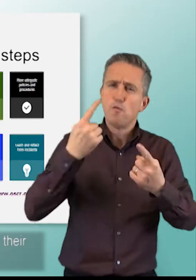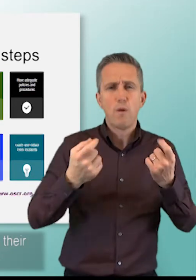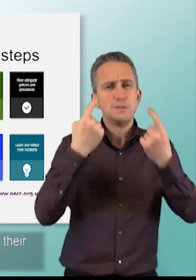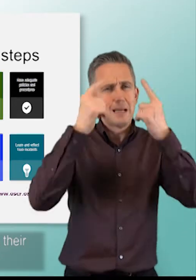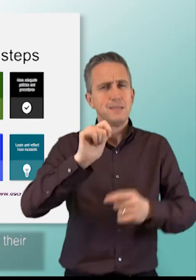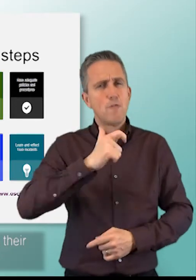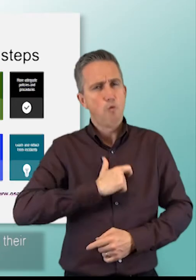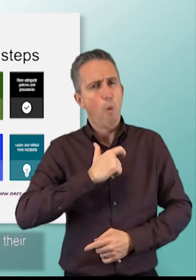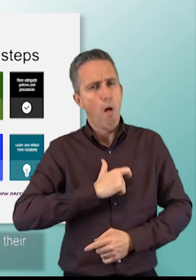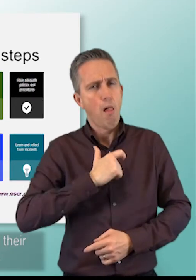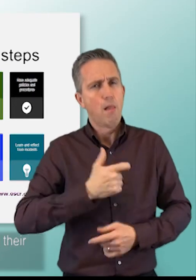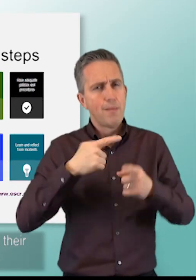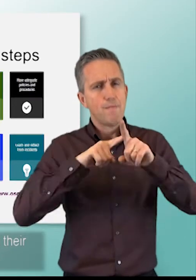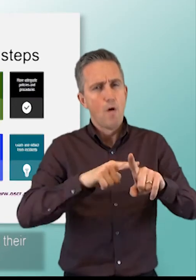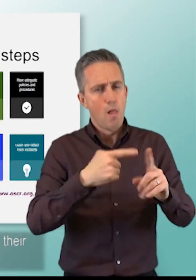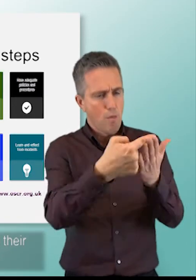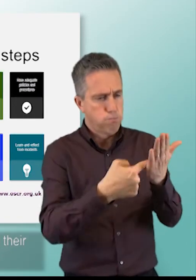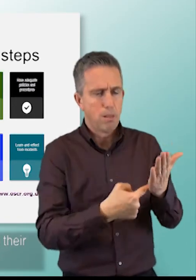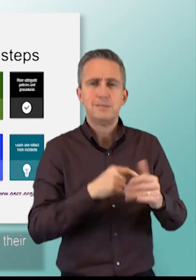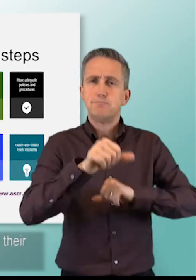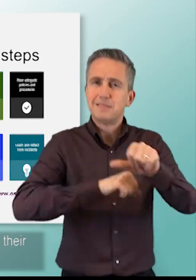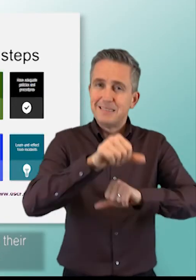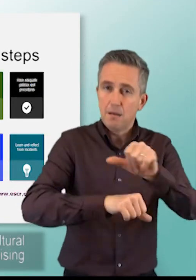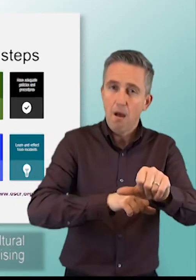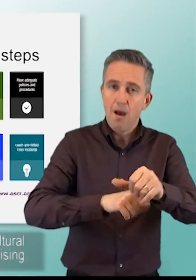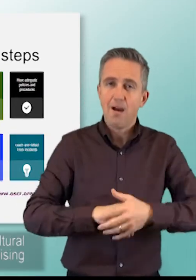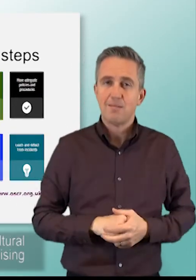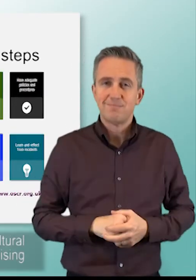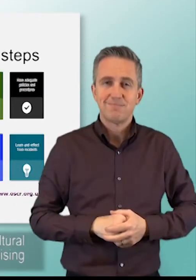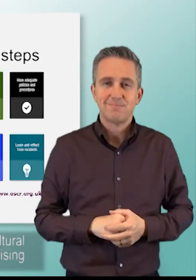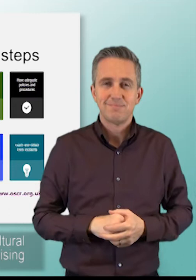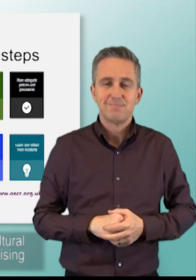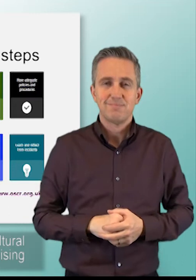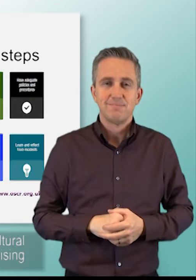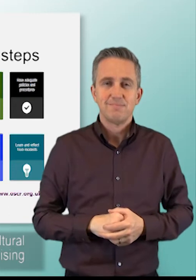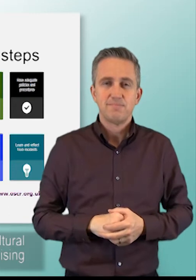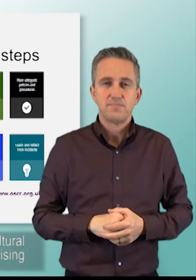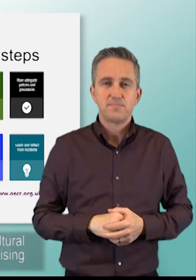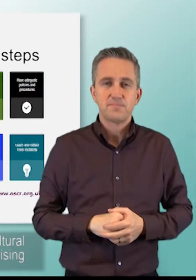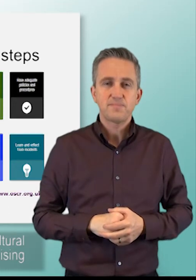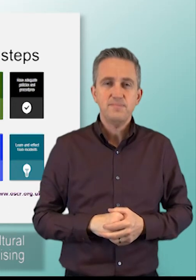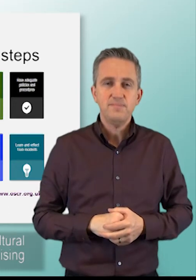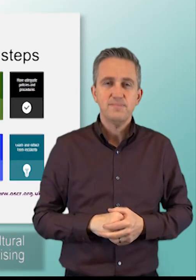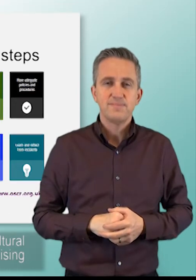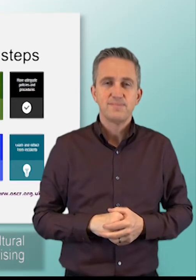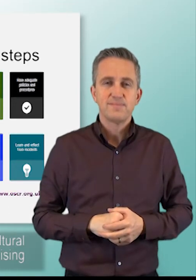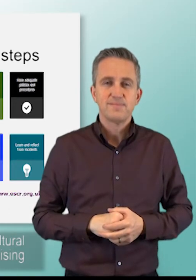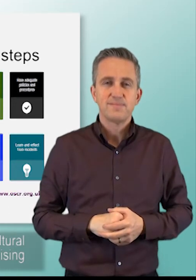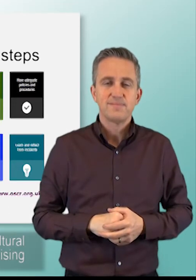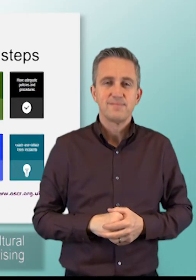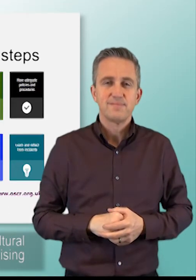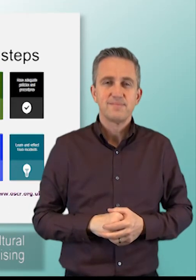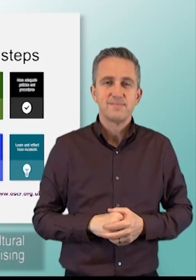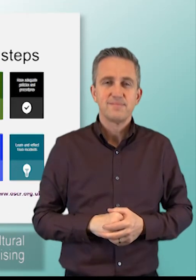everybody understands what their role is and they're doing it on a day-to-day basis. What's also very important in terms of this wider cultural issue